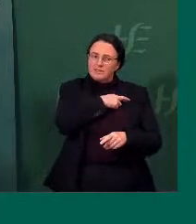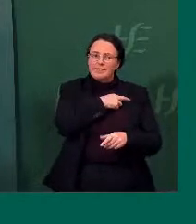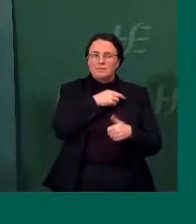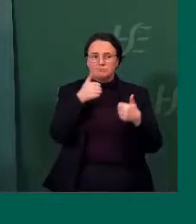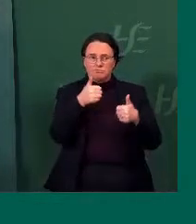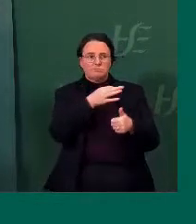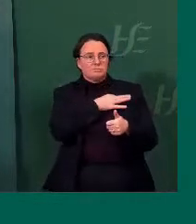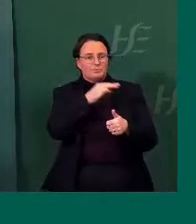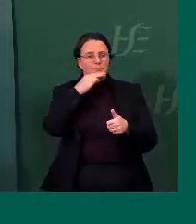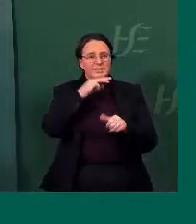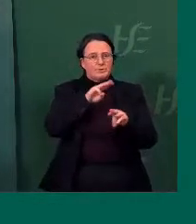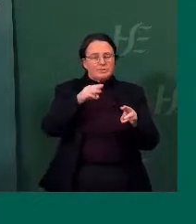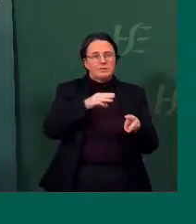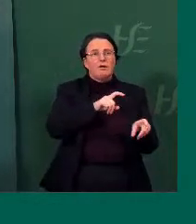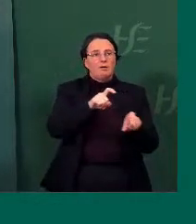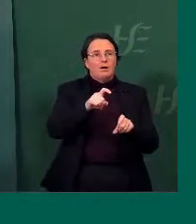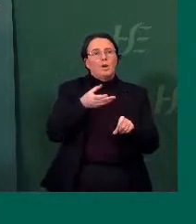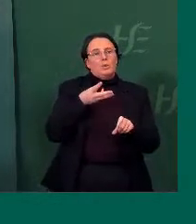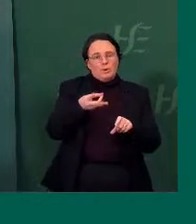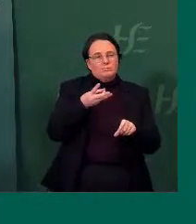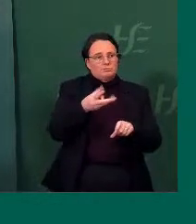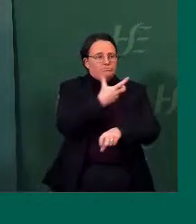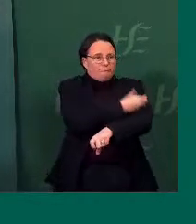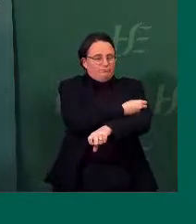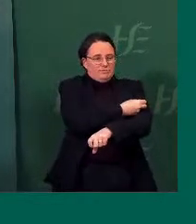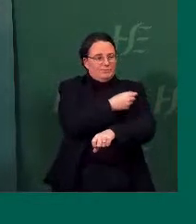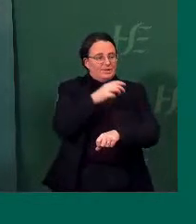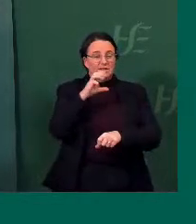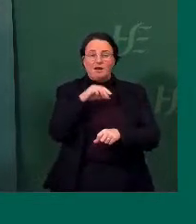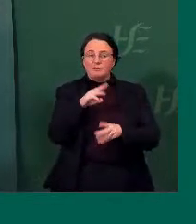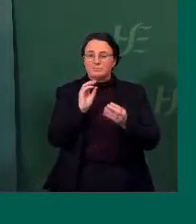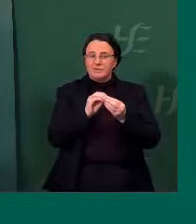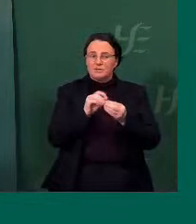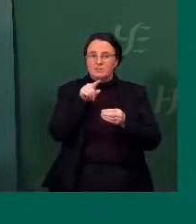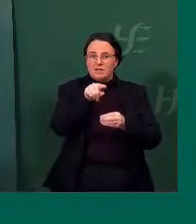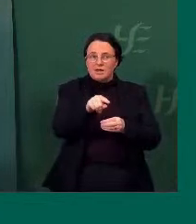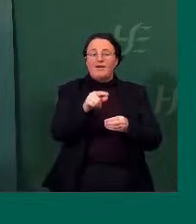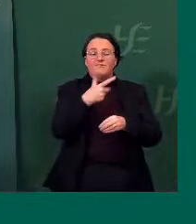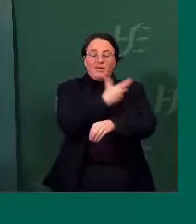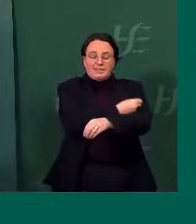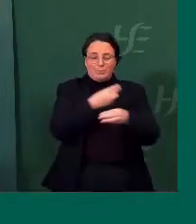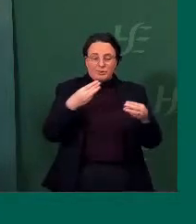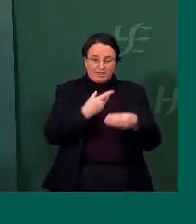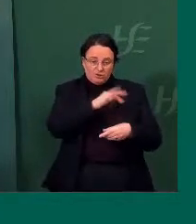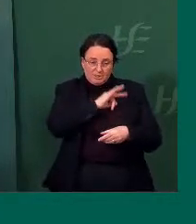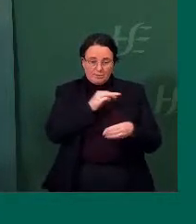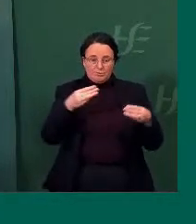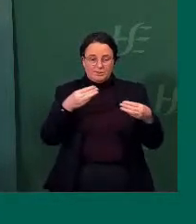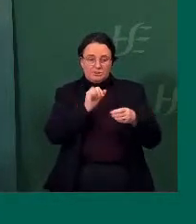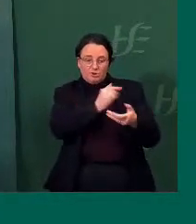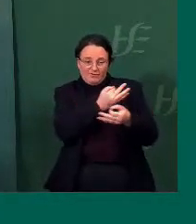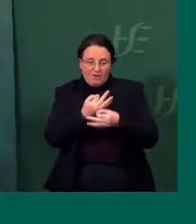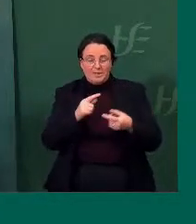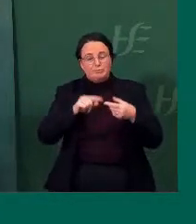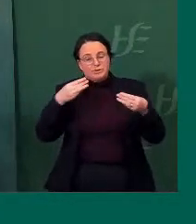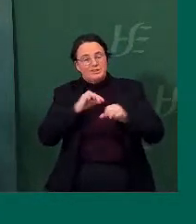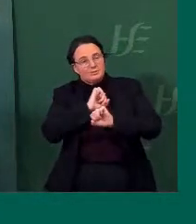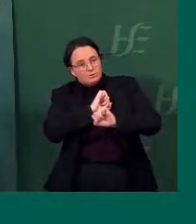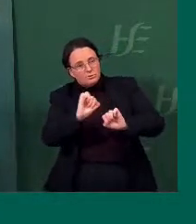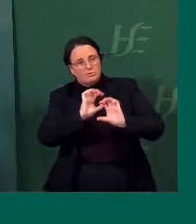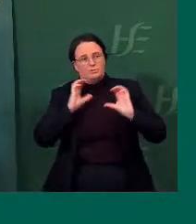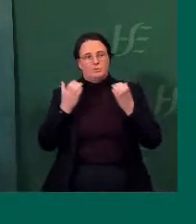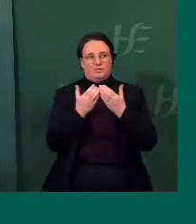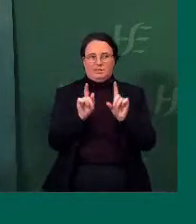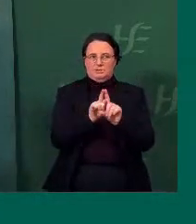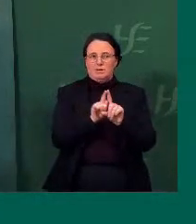still getting the message. As Colin has articulated in the slides, the vaccination protects you, your family, and your community. And in terms